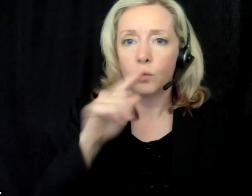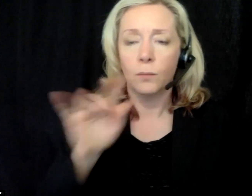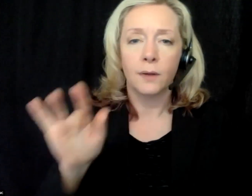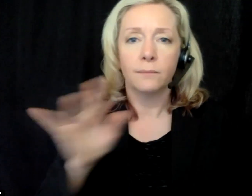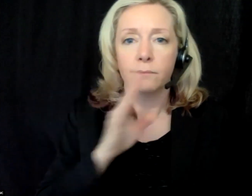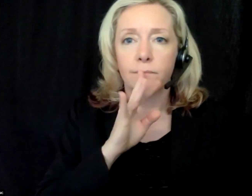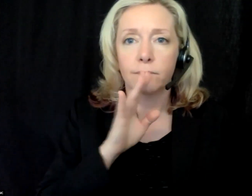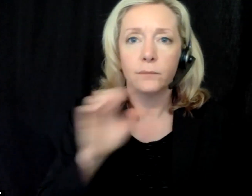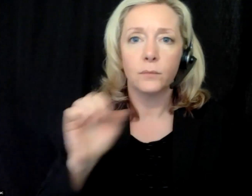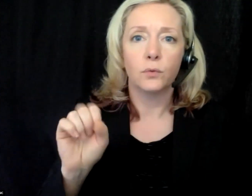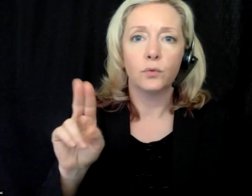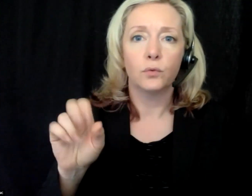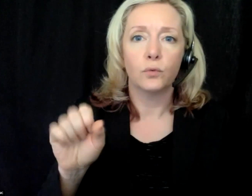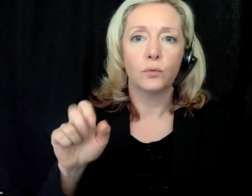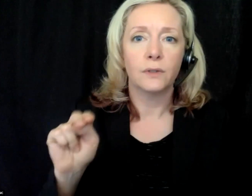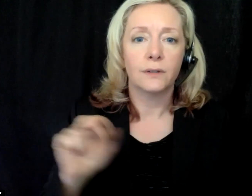yourself?